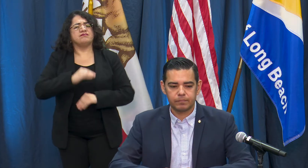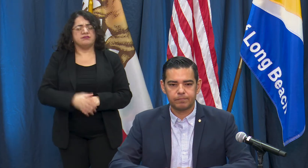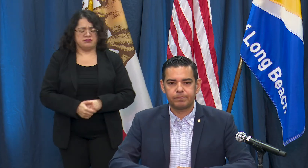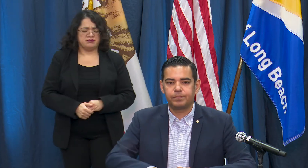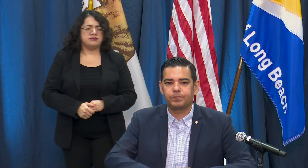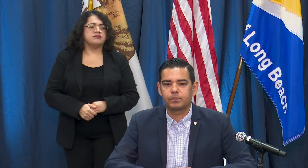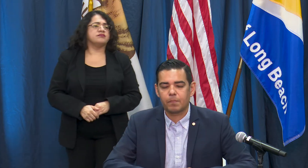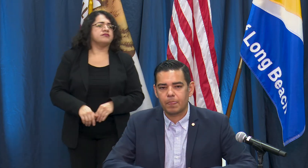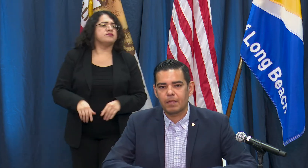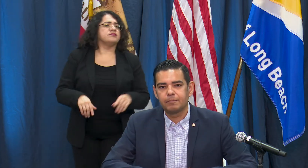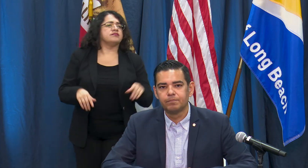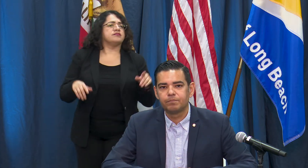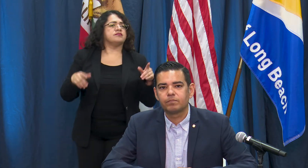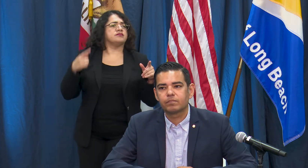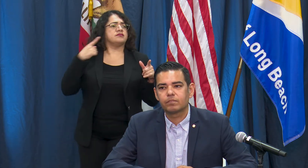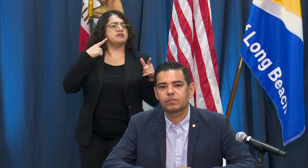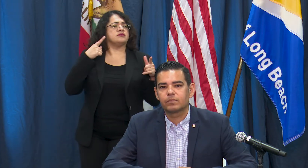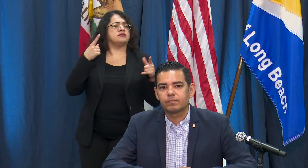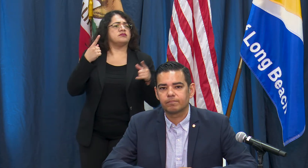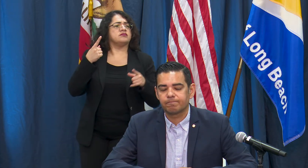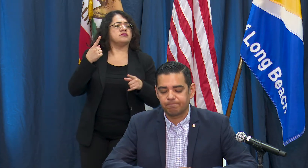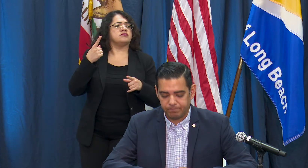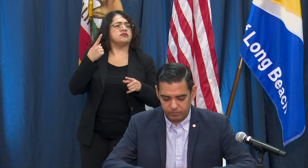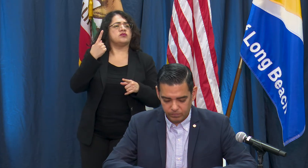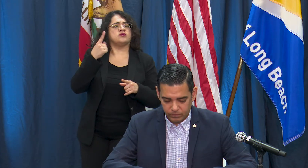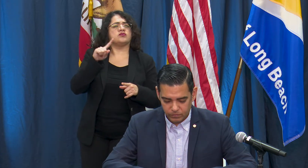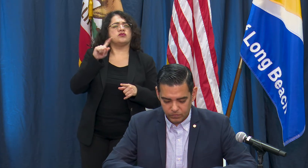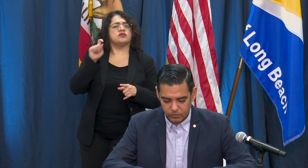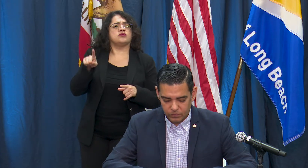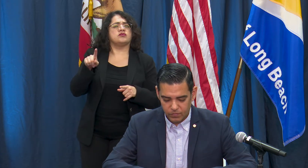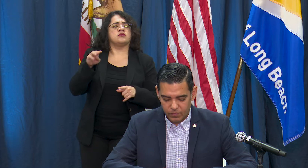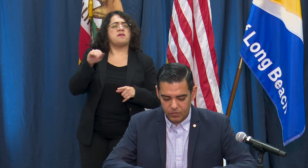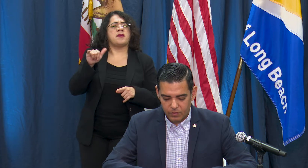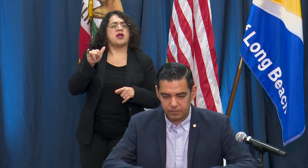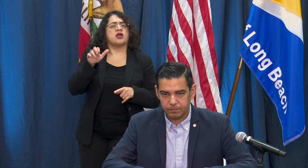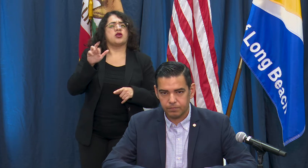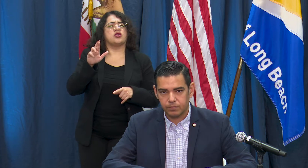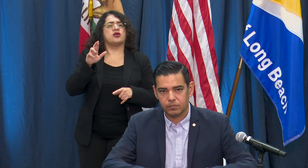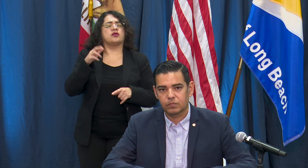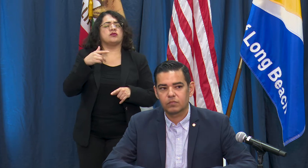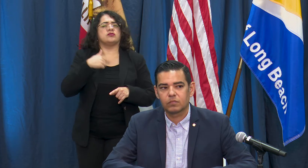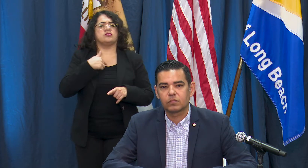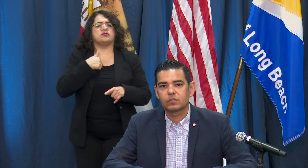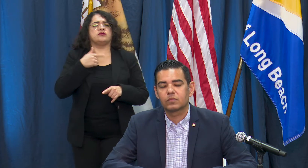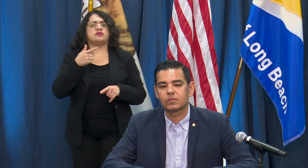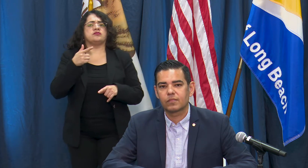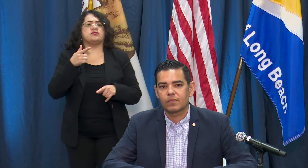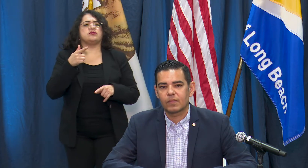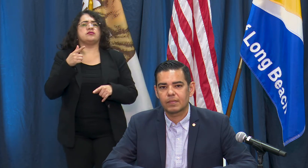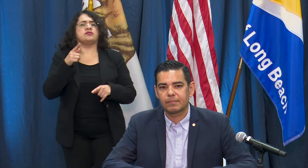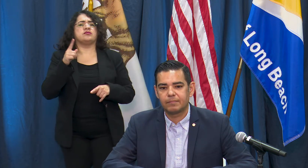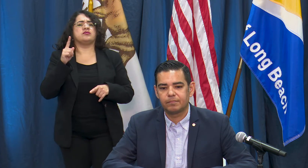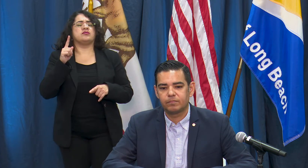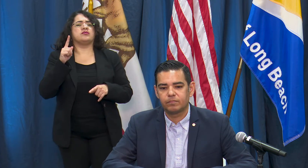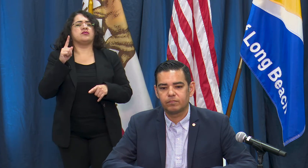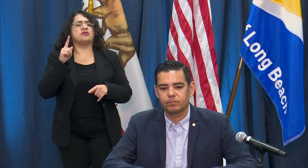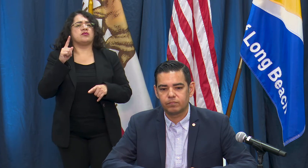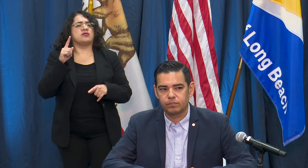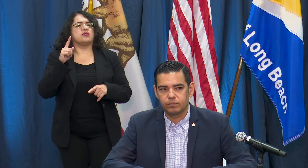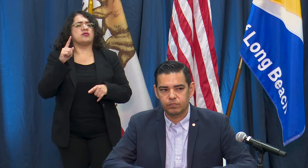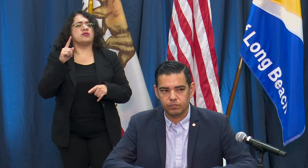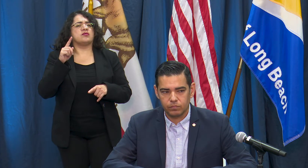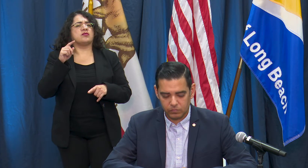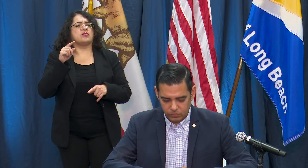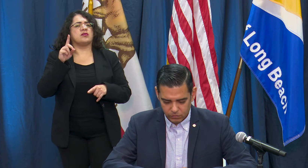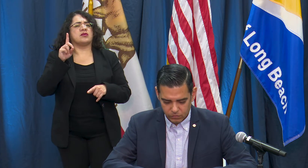questions off of our Facebook live stream. The other question for the mayor is, it is my understanding that we will only make moves based on the